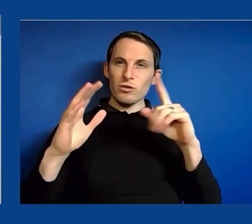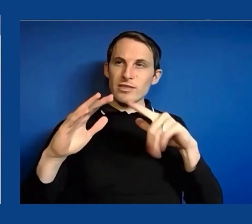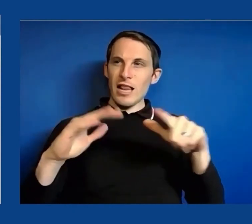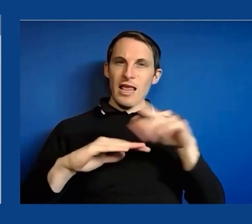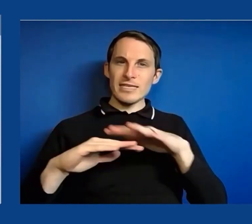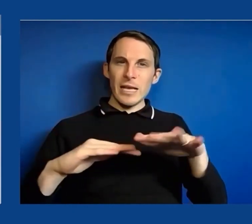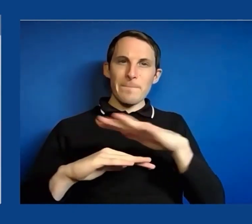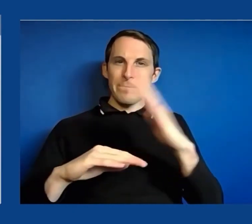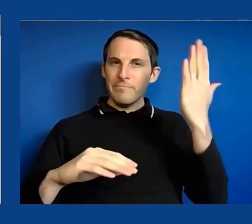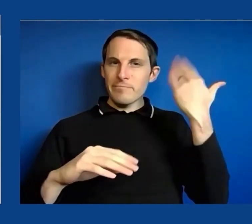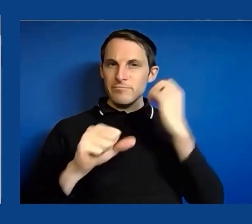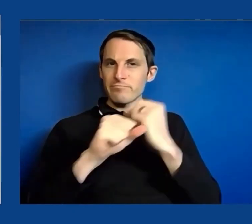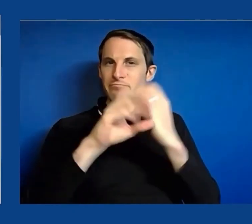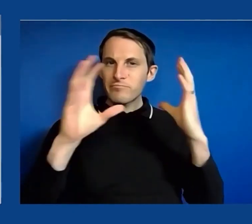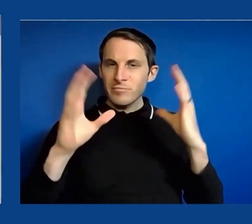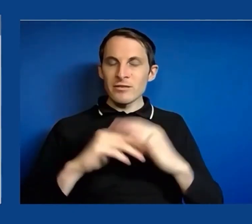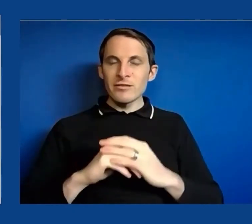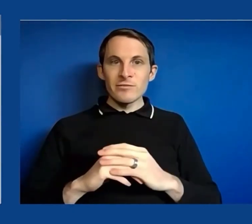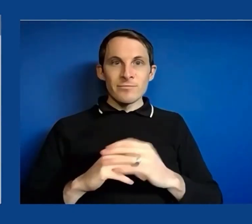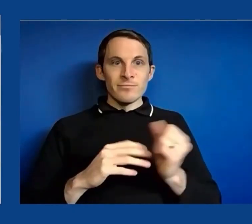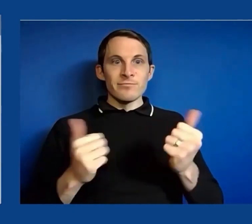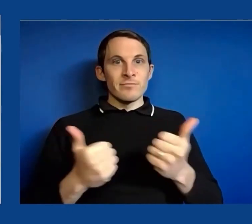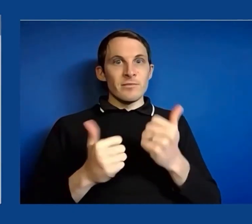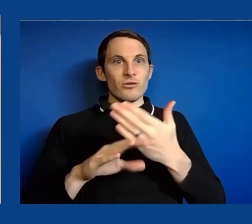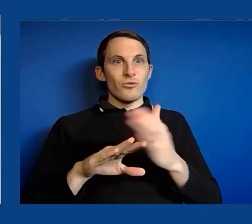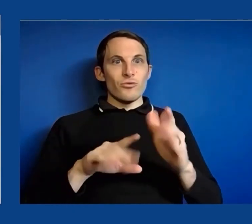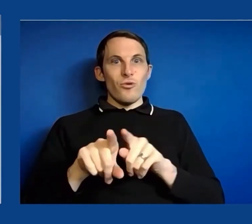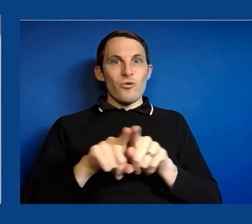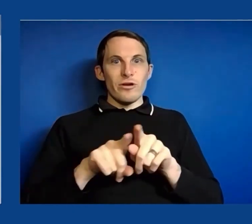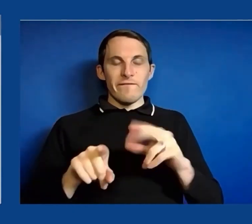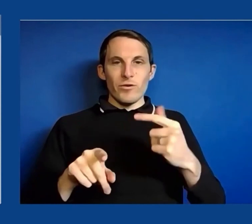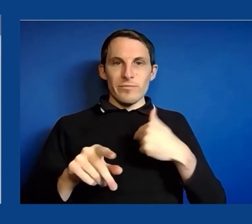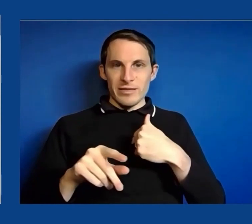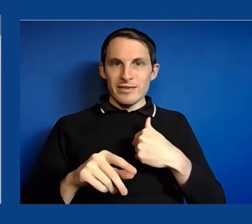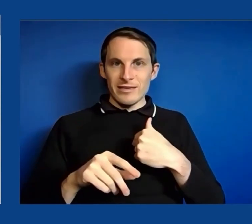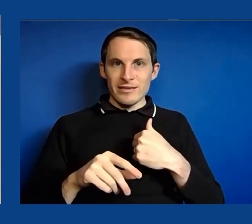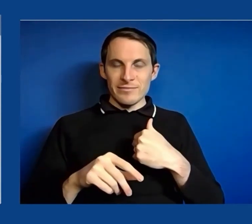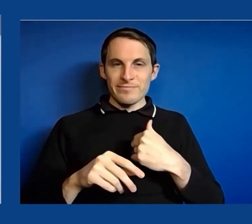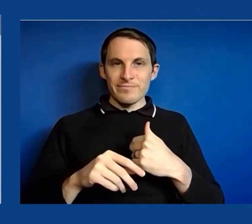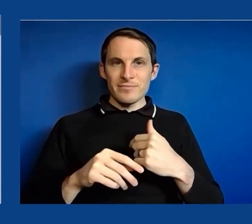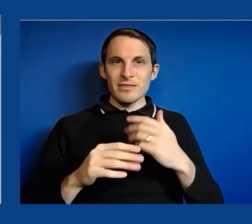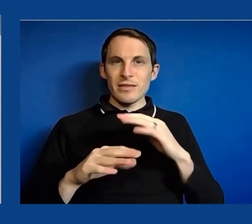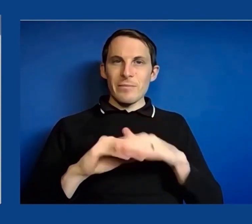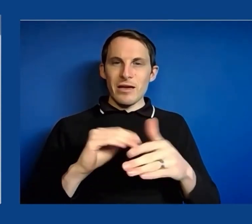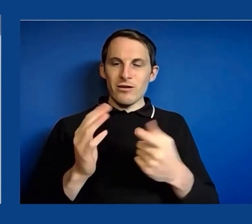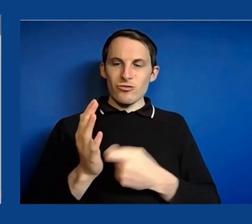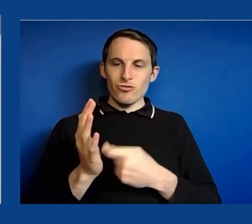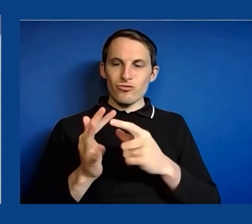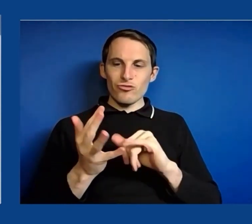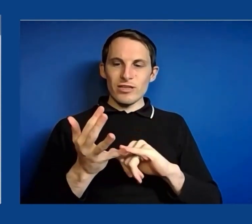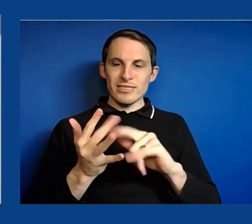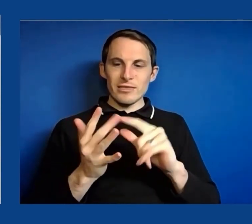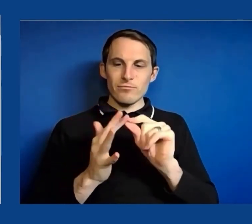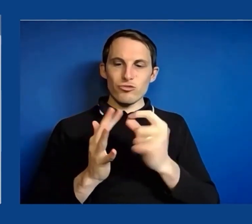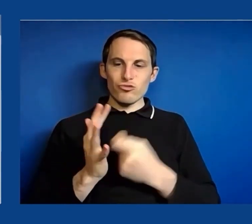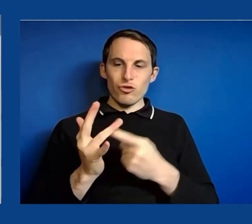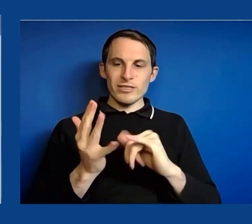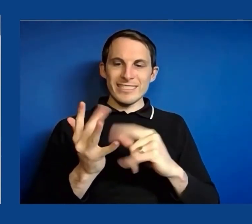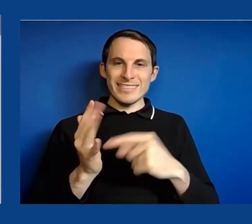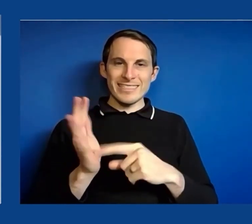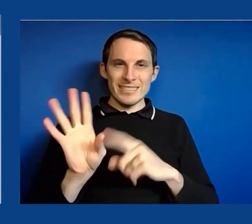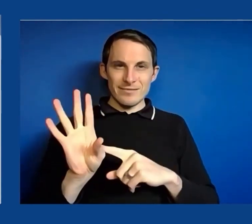Everything's been a whole learning for me. So it's a reciprocity. It's about a reciprocity. And it's what